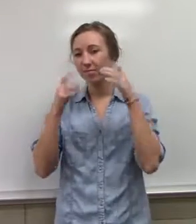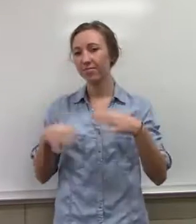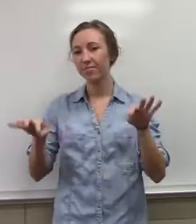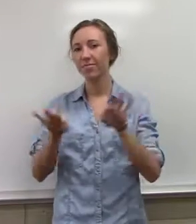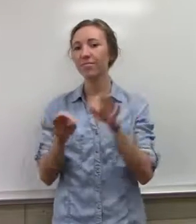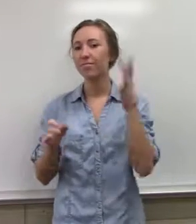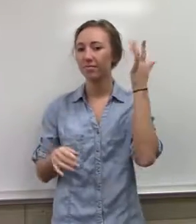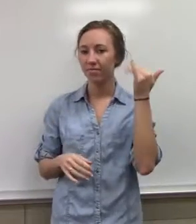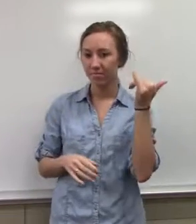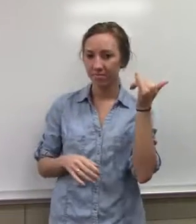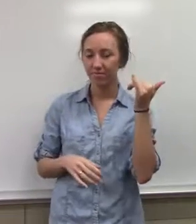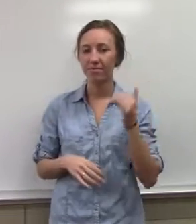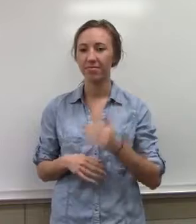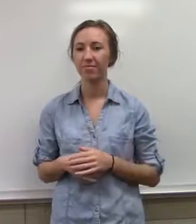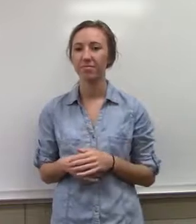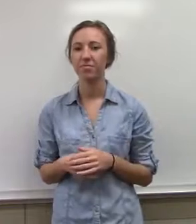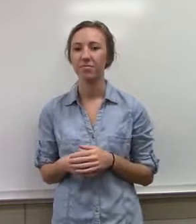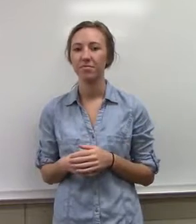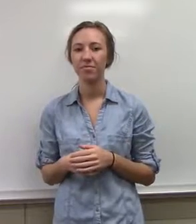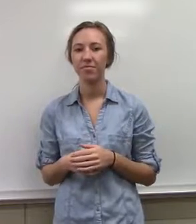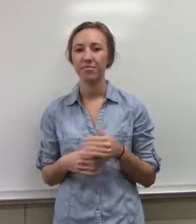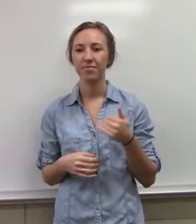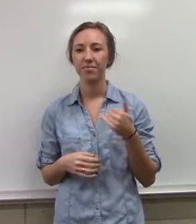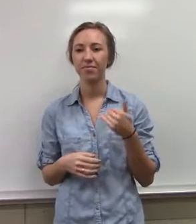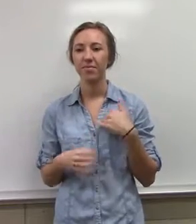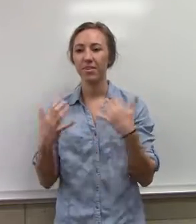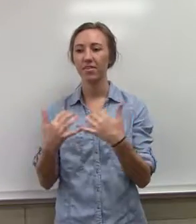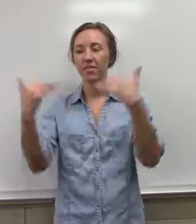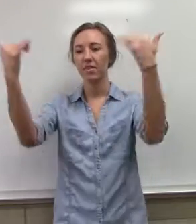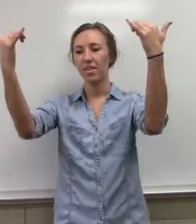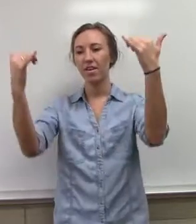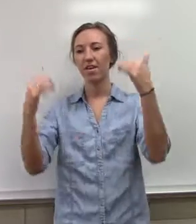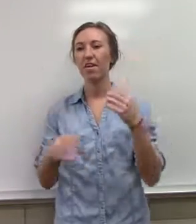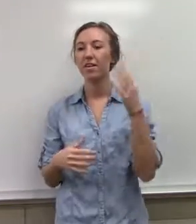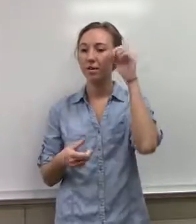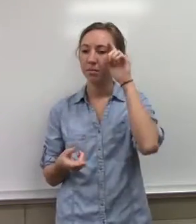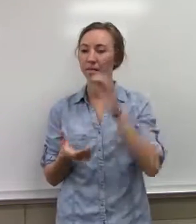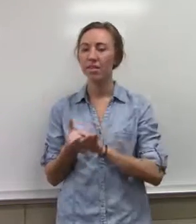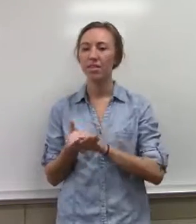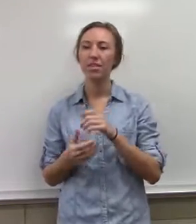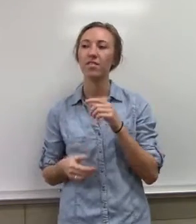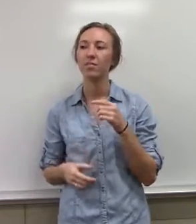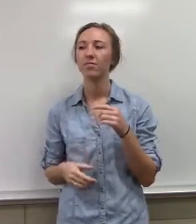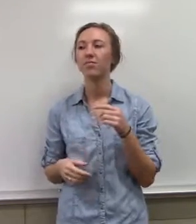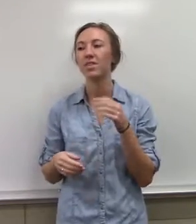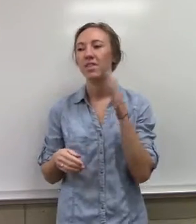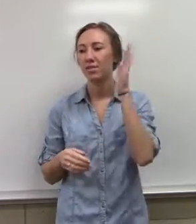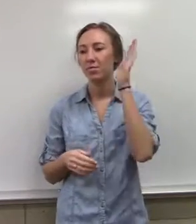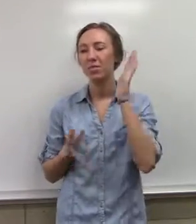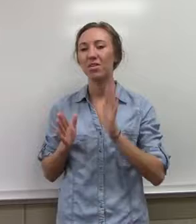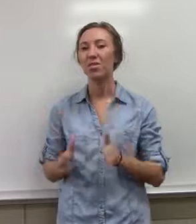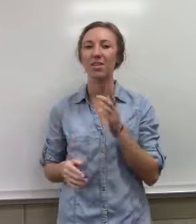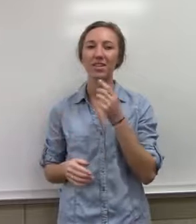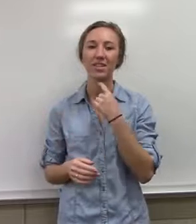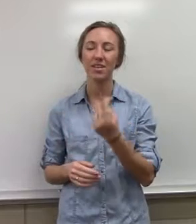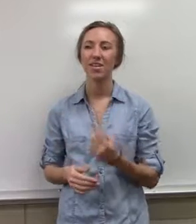it can, again, have the audience believing the verbal or the nonverbal. The best way to practice facial expression and